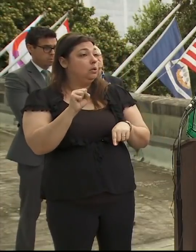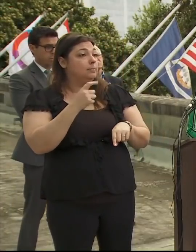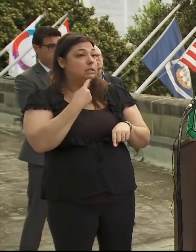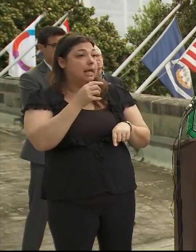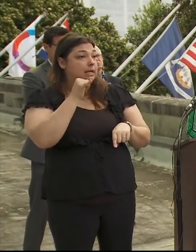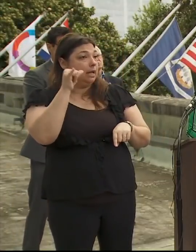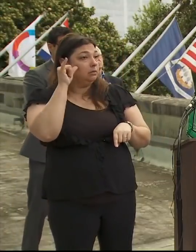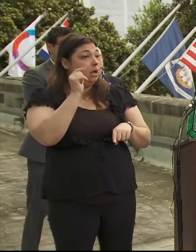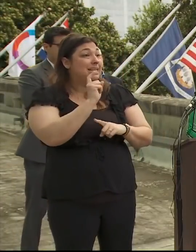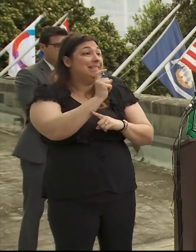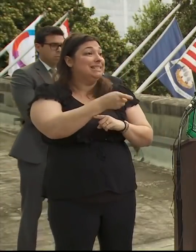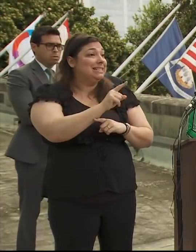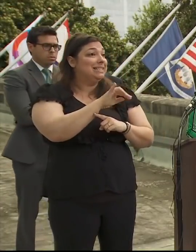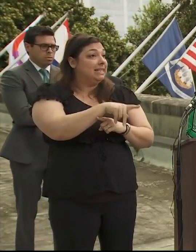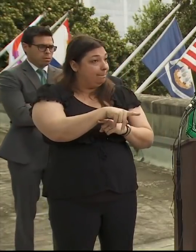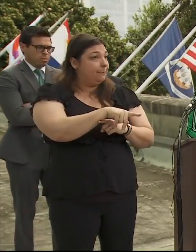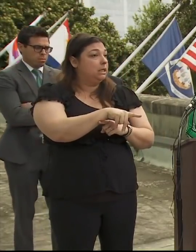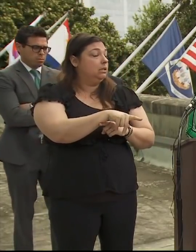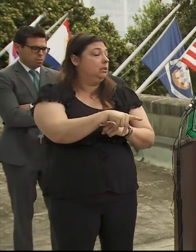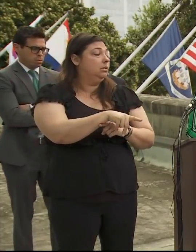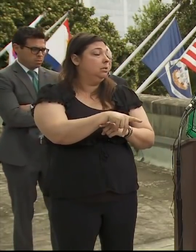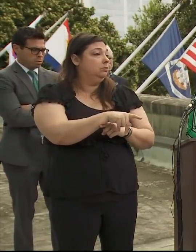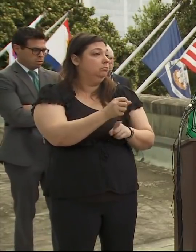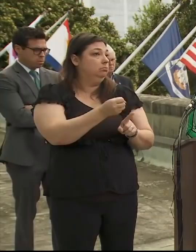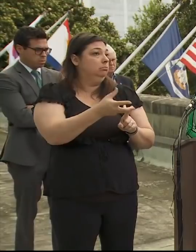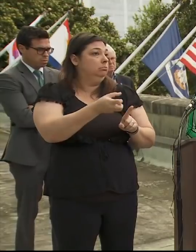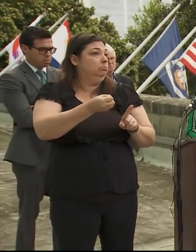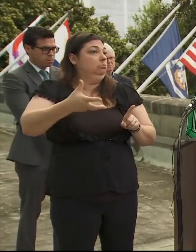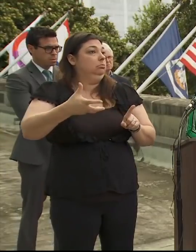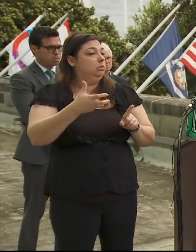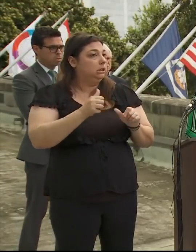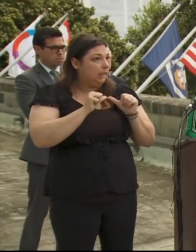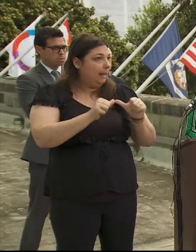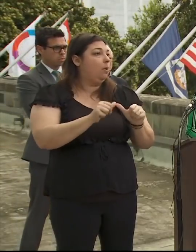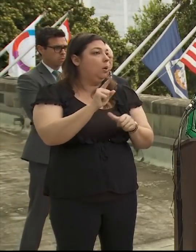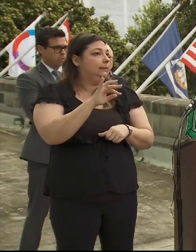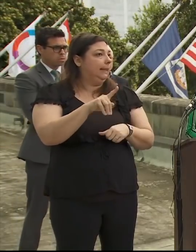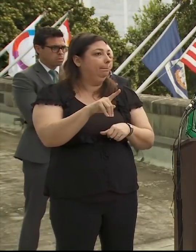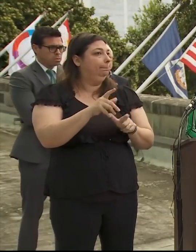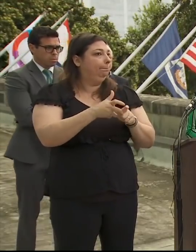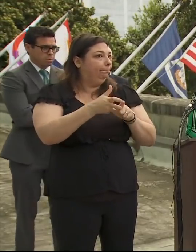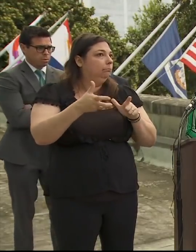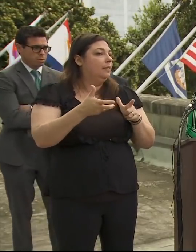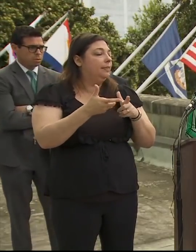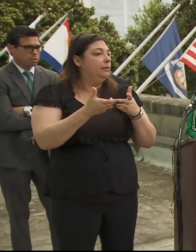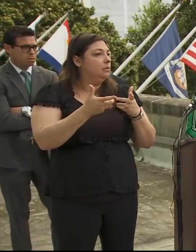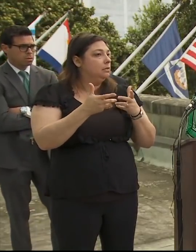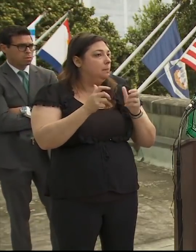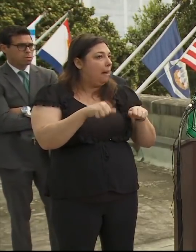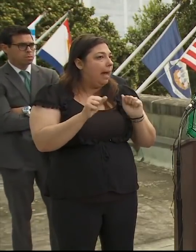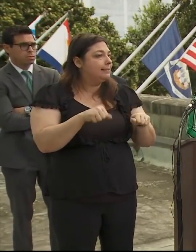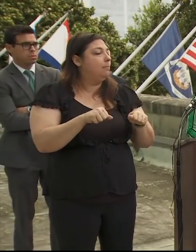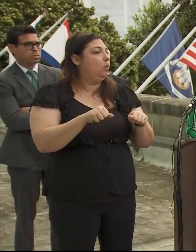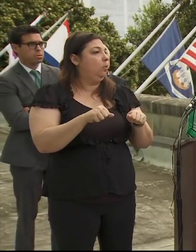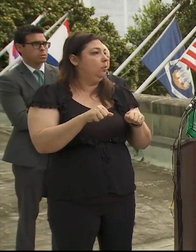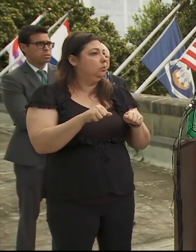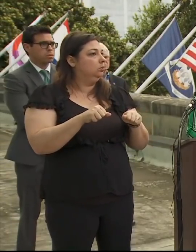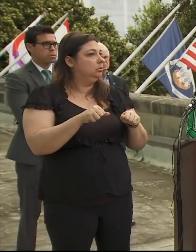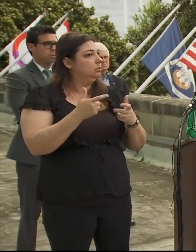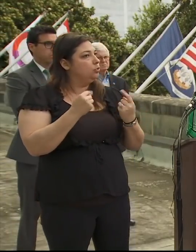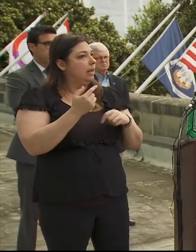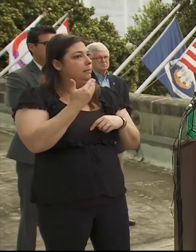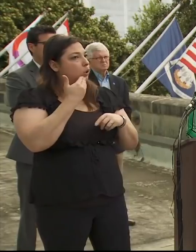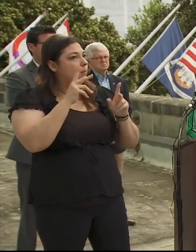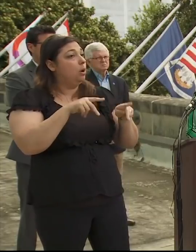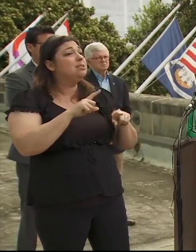yesterday, tip and tip and keep on tipping. The best that we can do as being those good stewards.